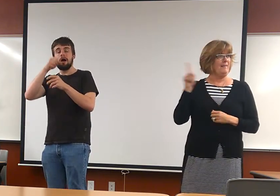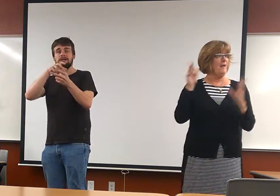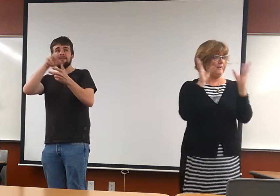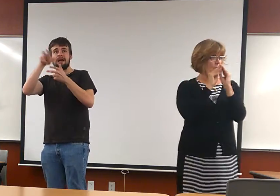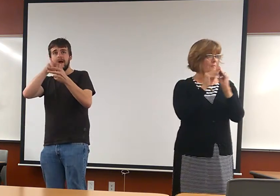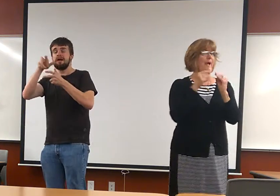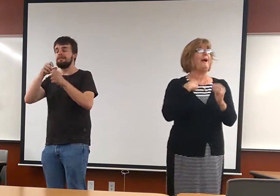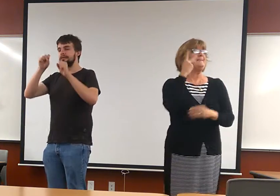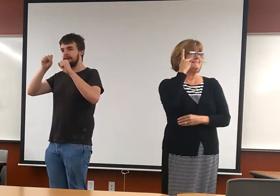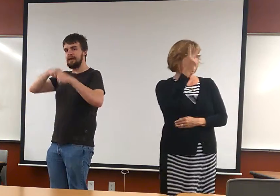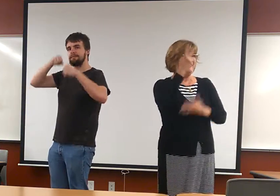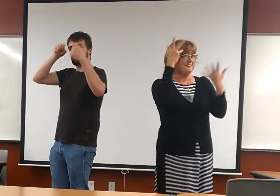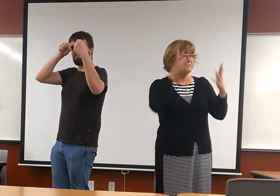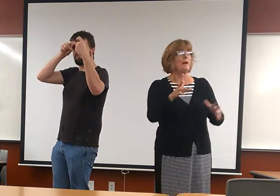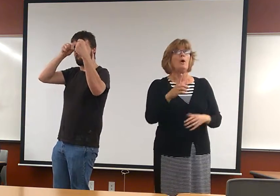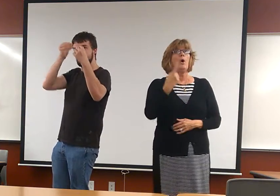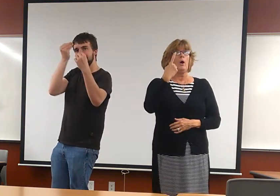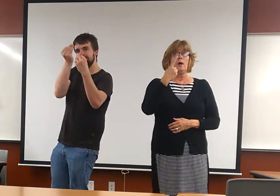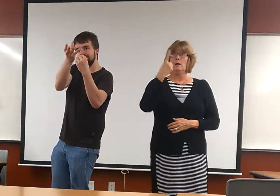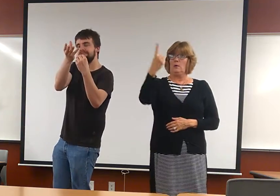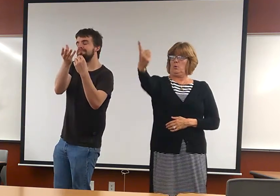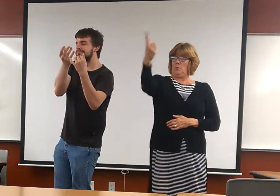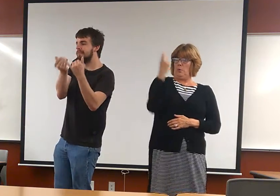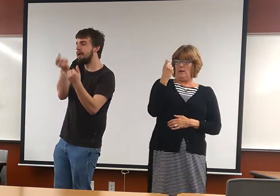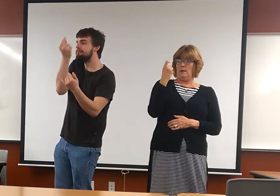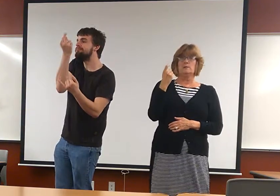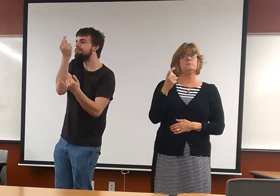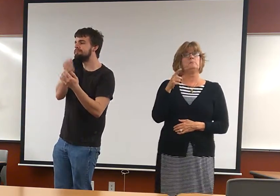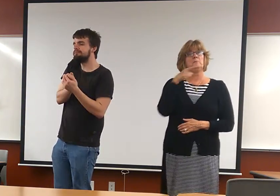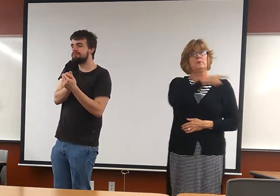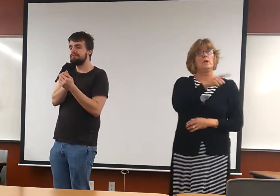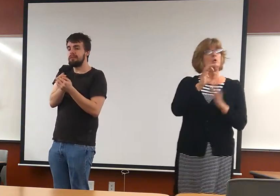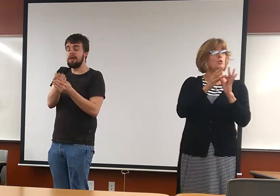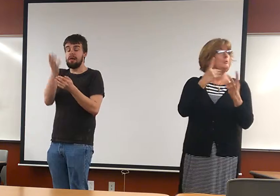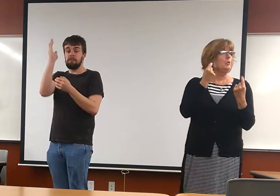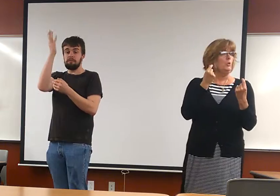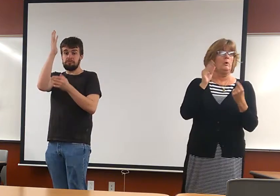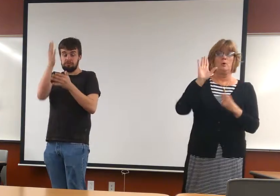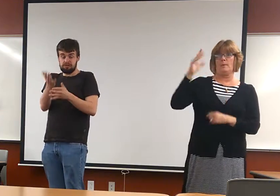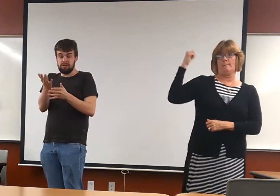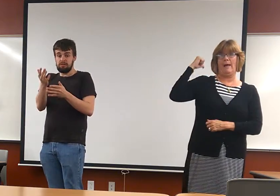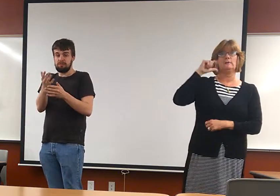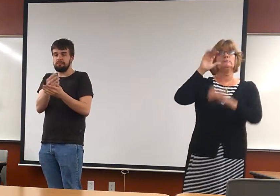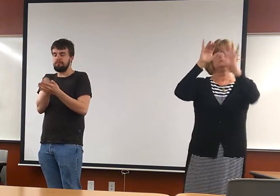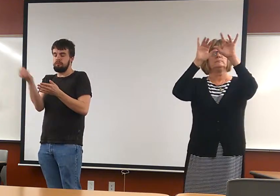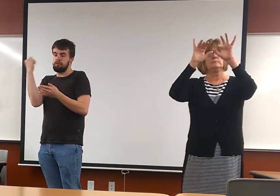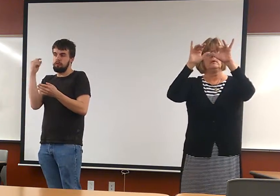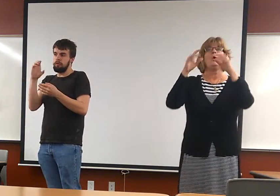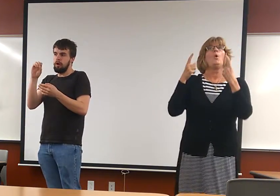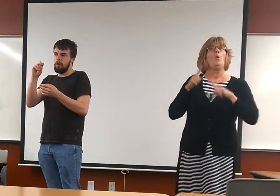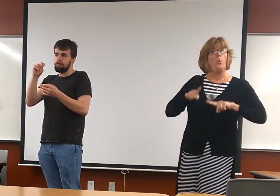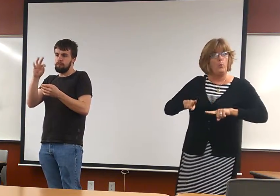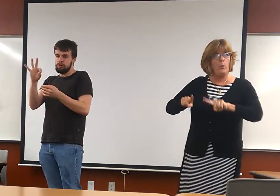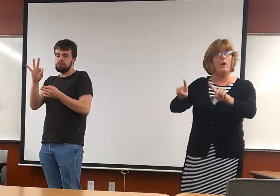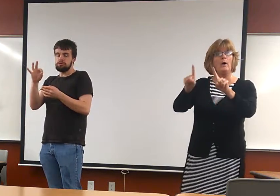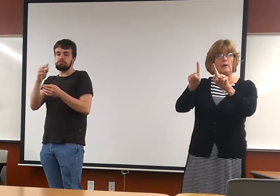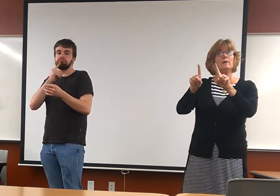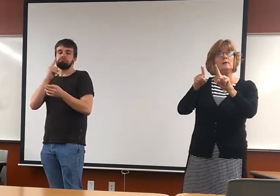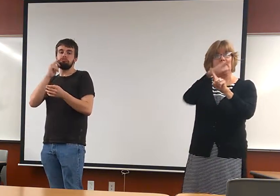had a question, the presenter was made aware, and the interpreter was able to address the question while it was relevant to what he just said.